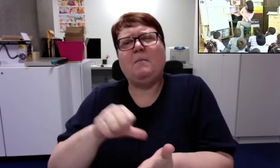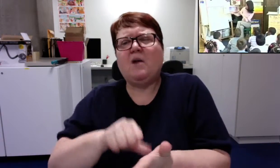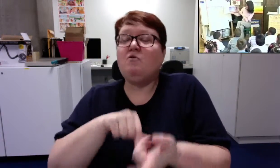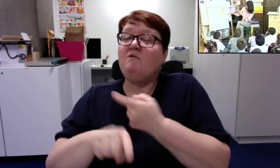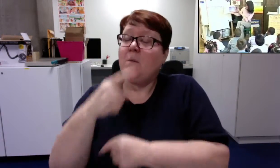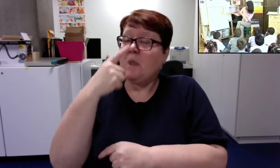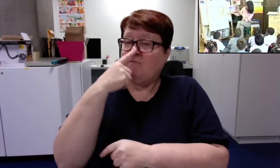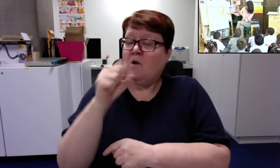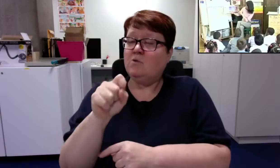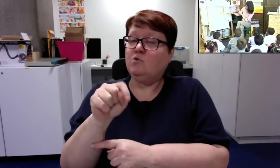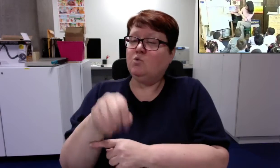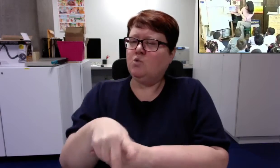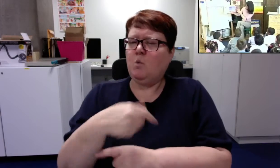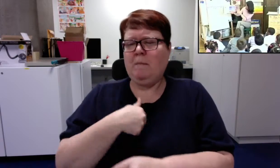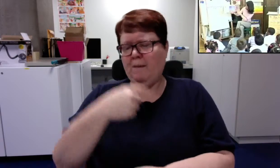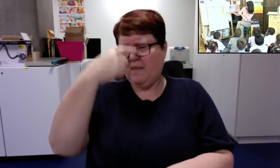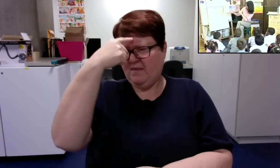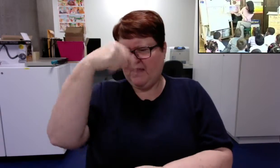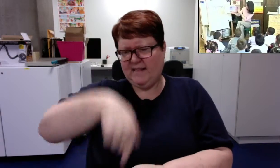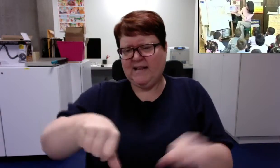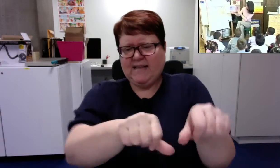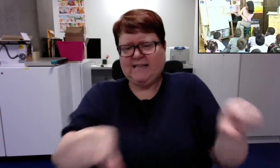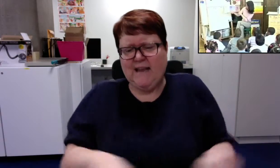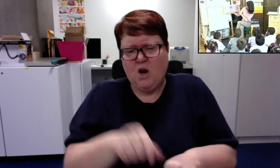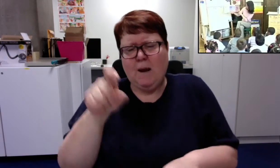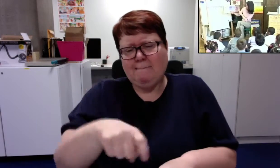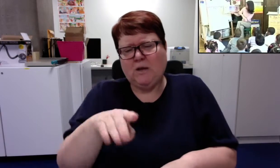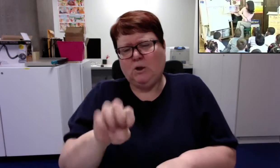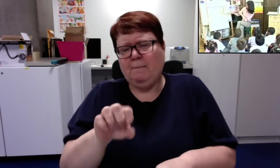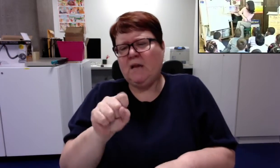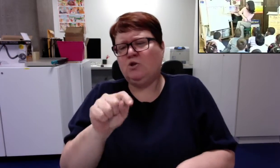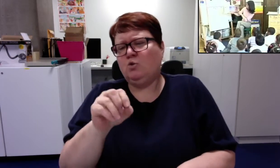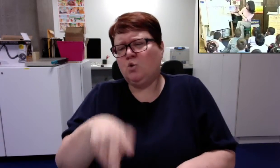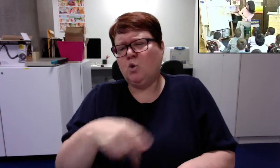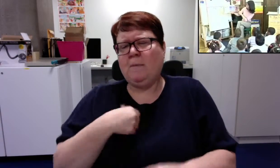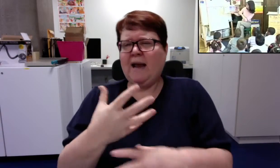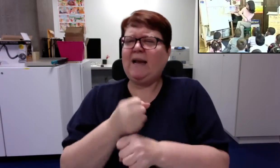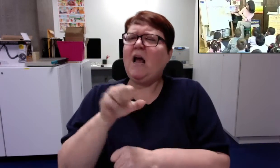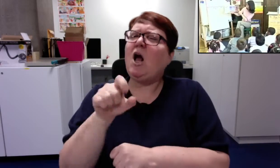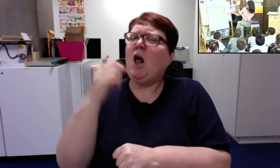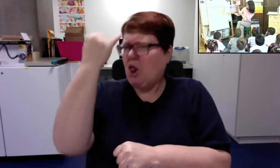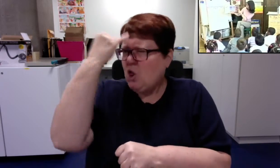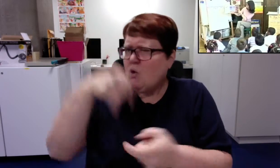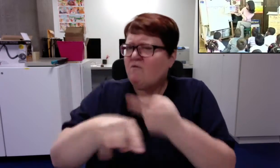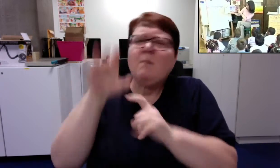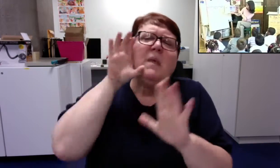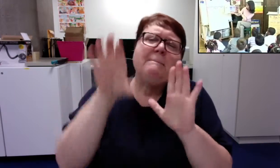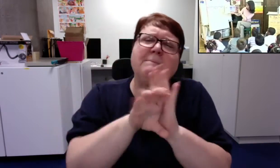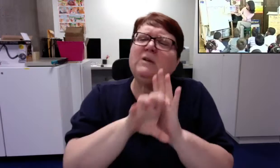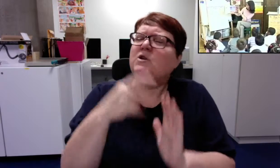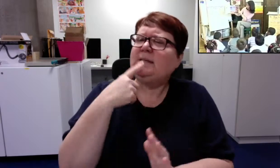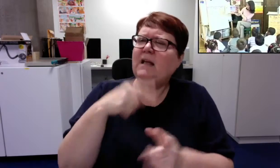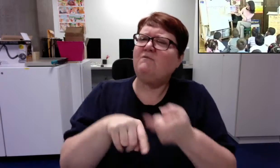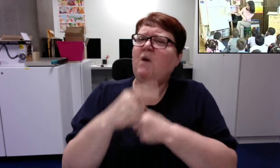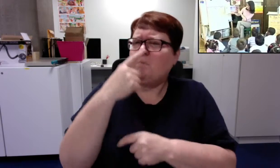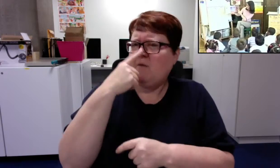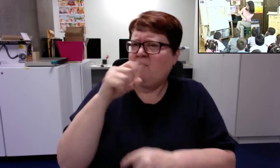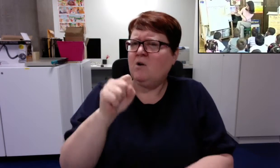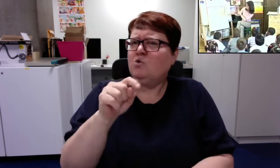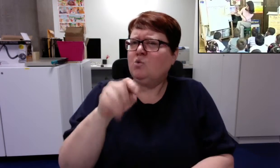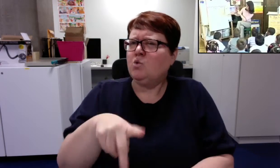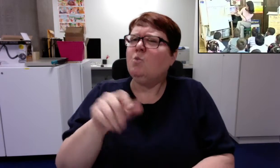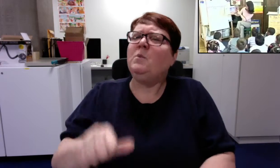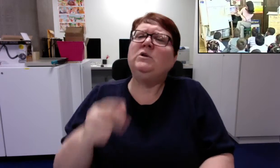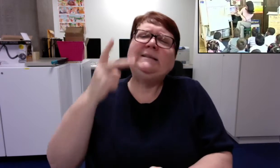I'm thinking that this area must be the stoop. I'm getting my clue from the picture because it says from the front stoop, she